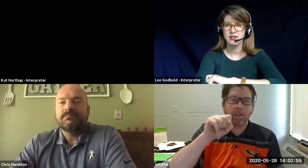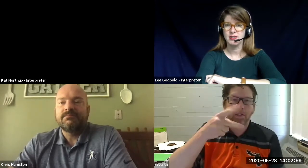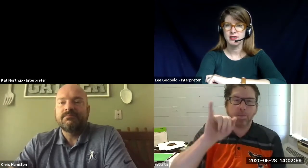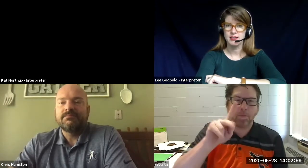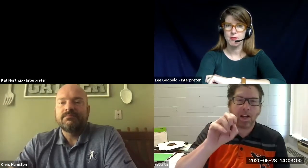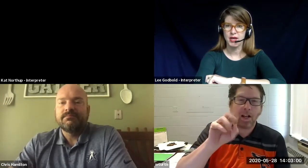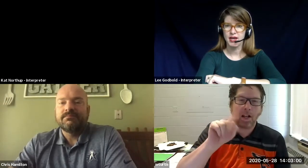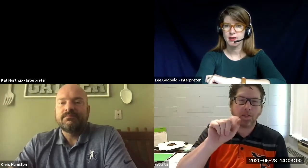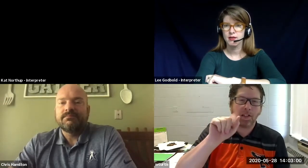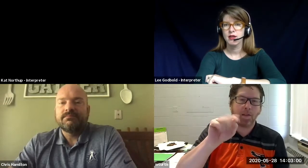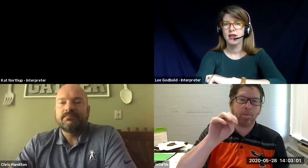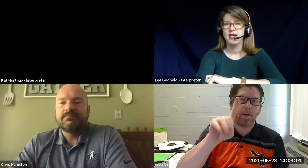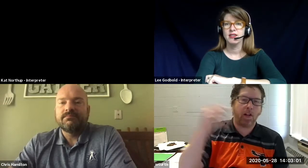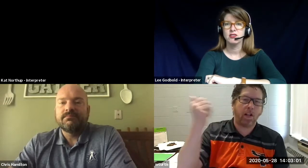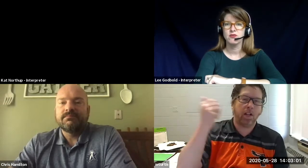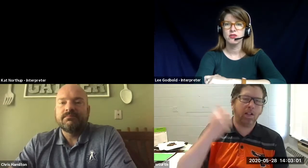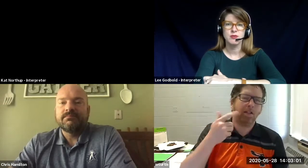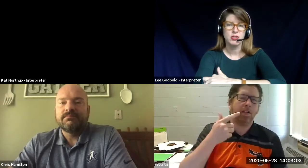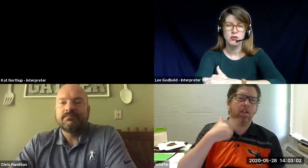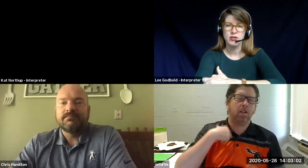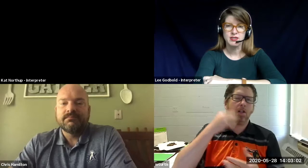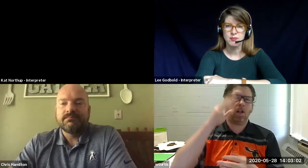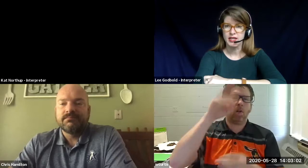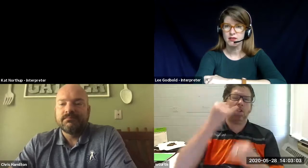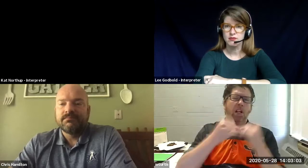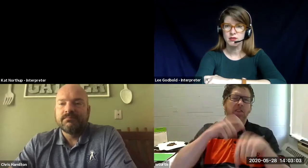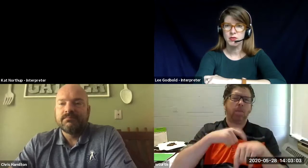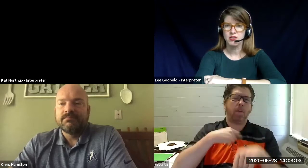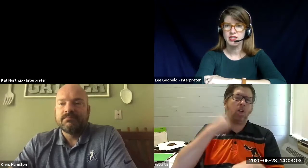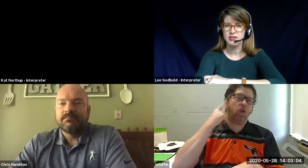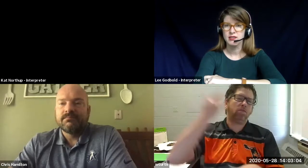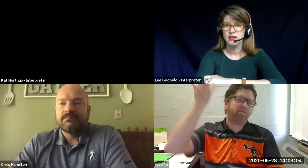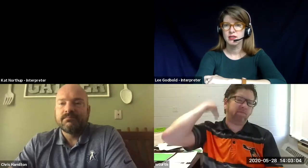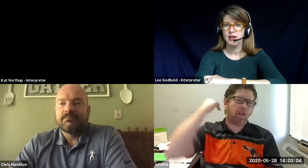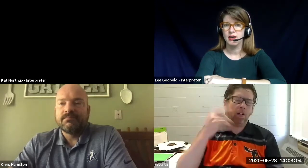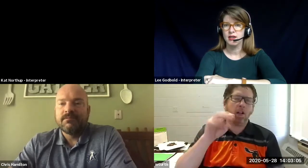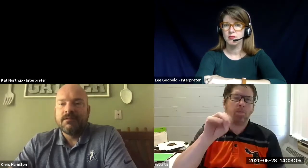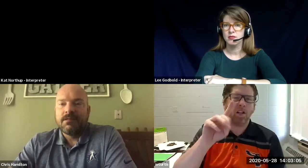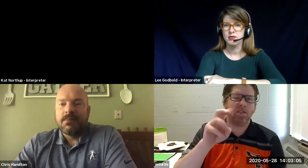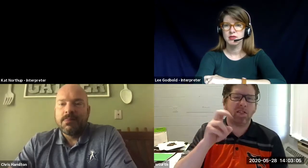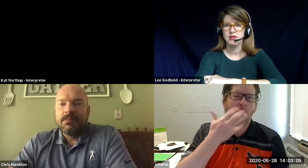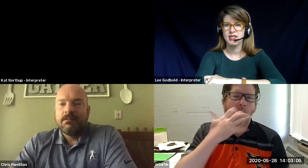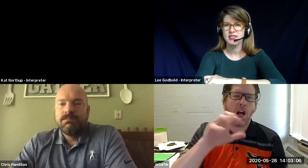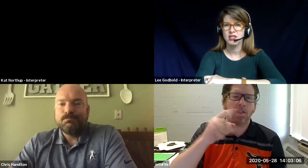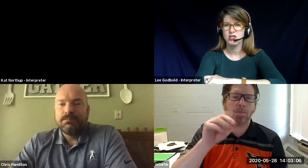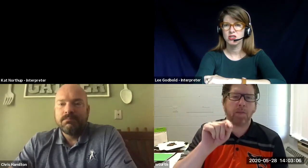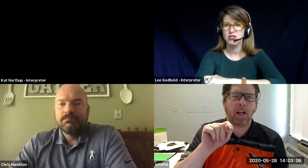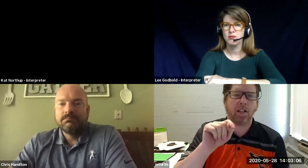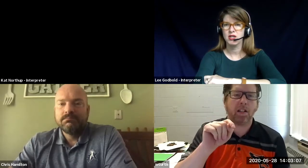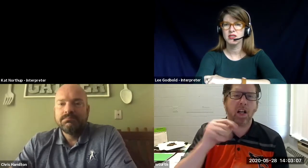take a step back. And so, for example, I know like the spike out in Maryland. Last thing I heard, Maryland